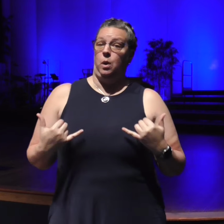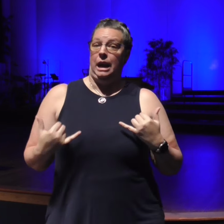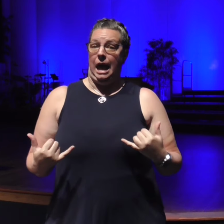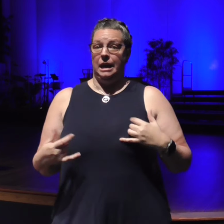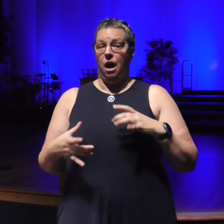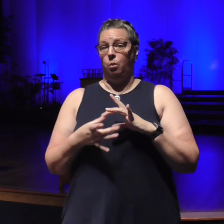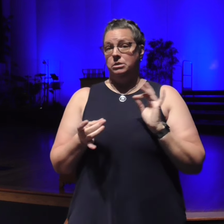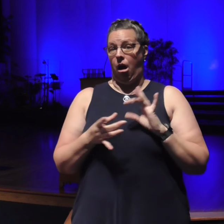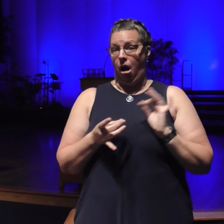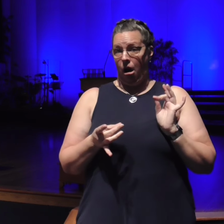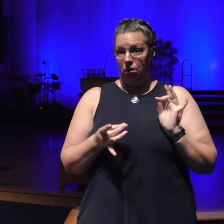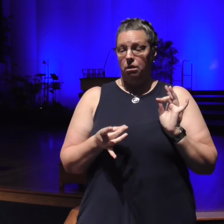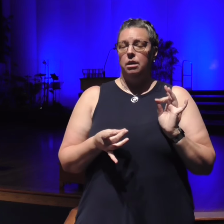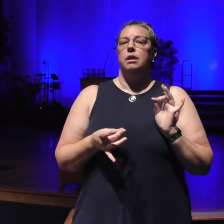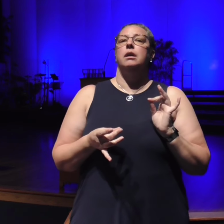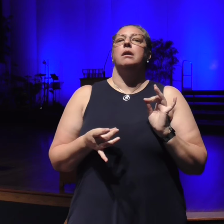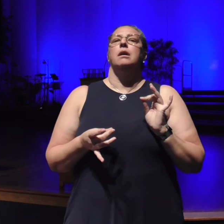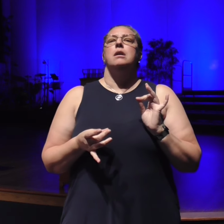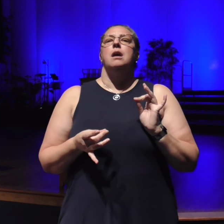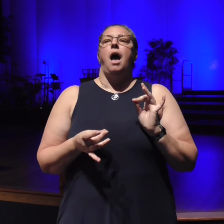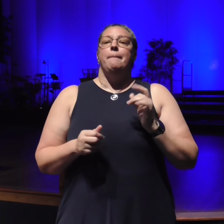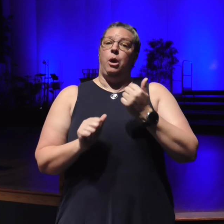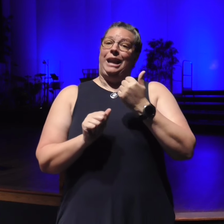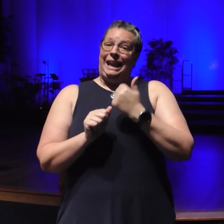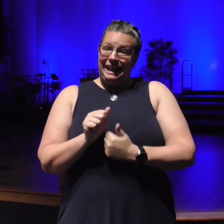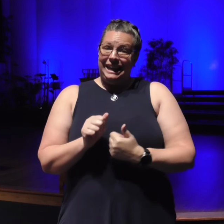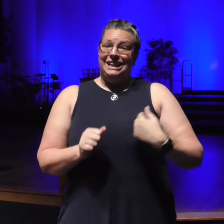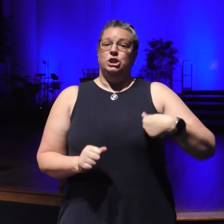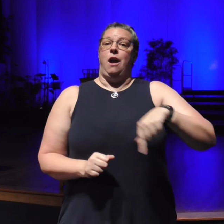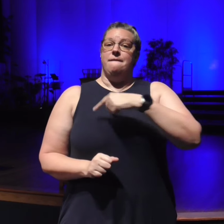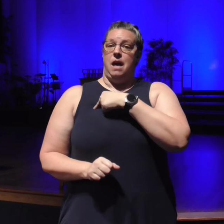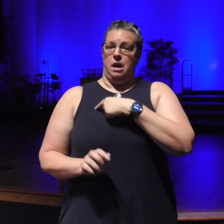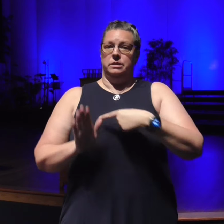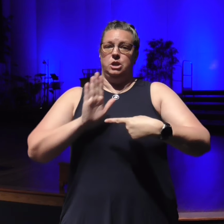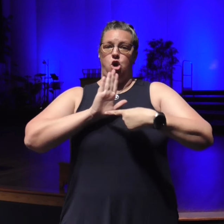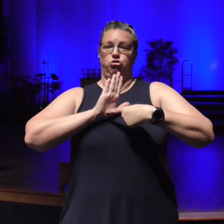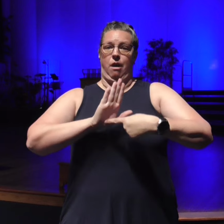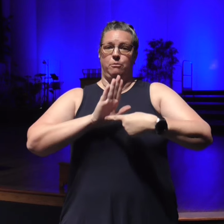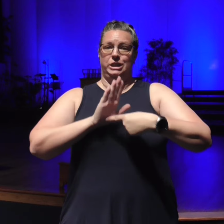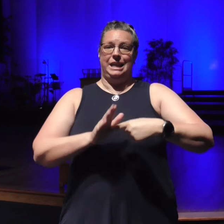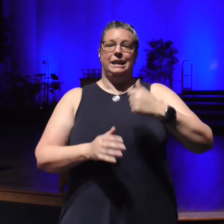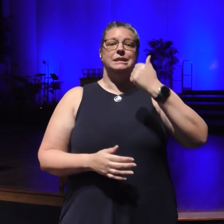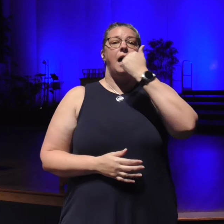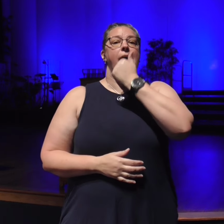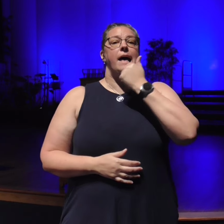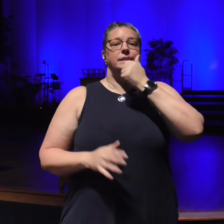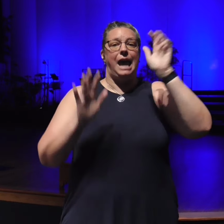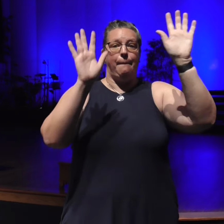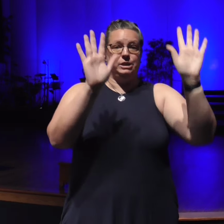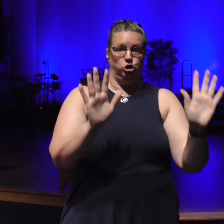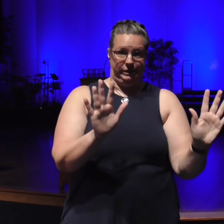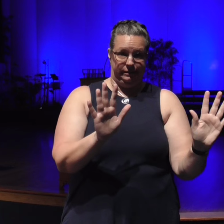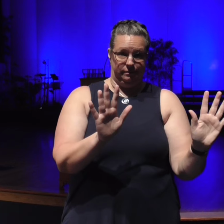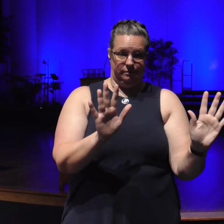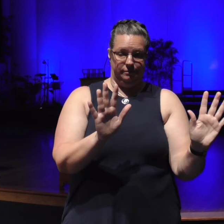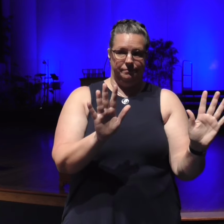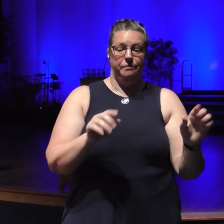talk to you about the fact that each one of us represents a tapestry. And in